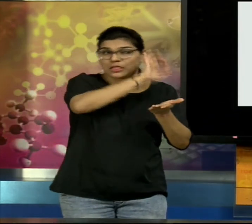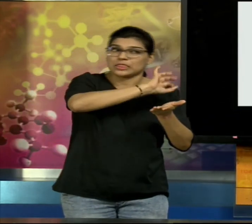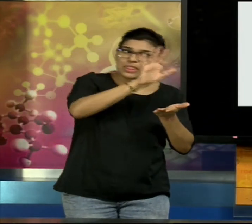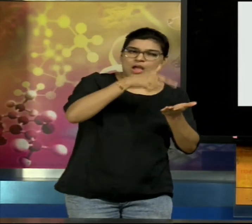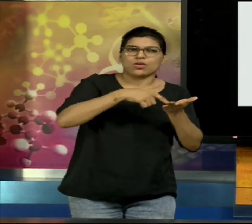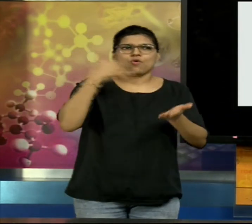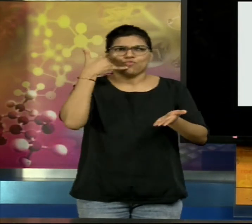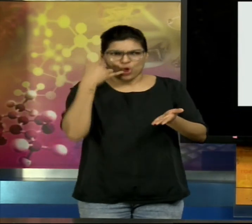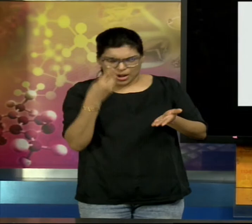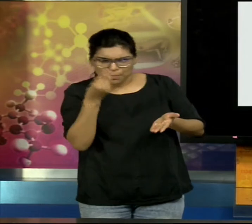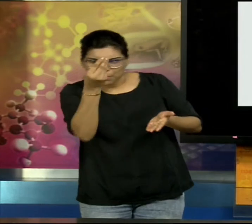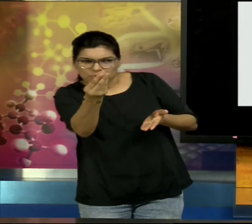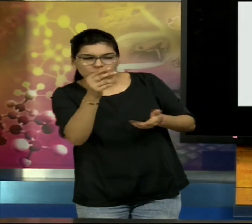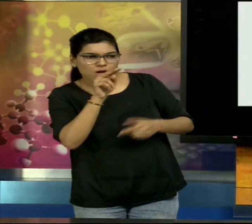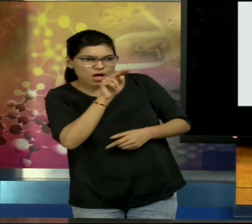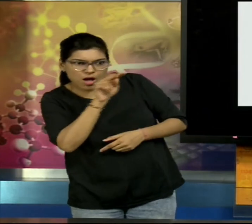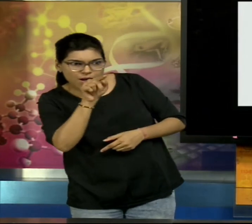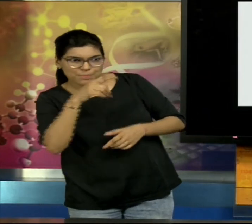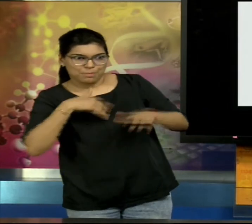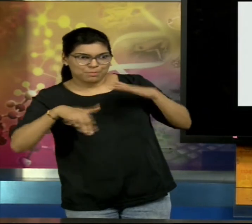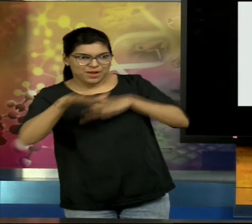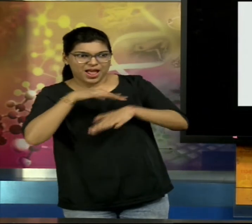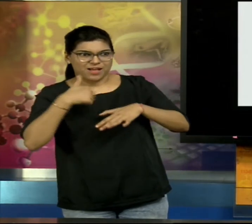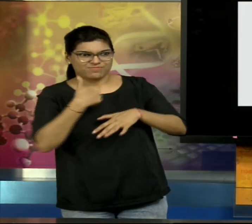the phone.